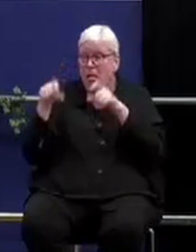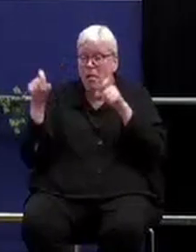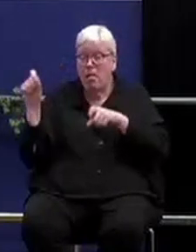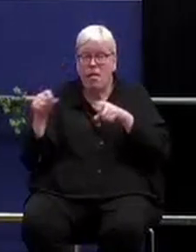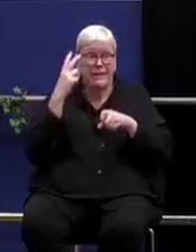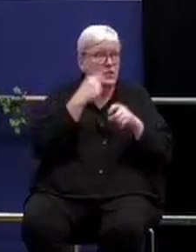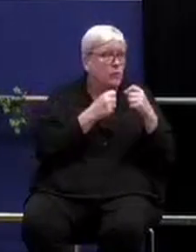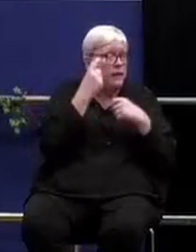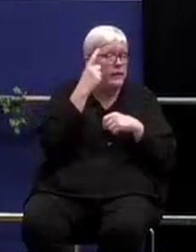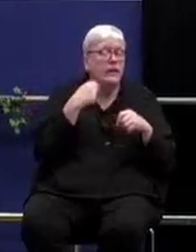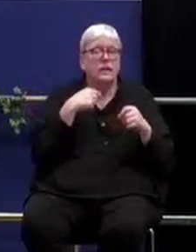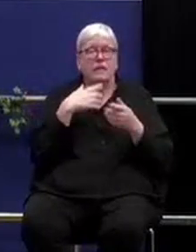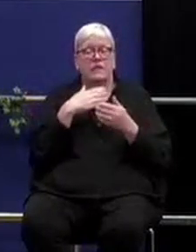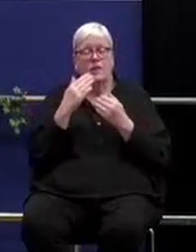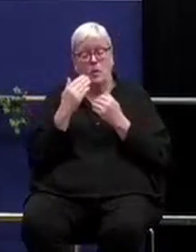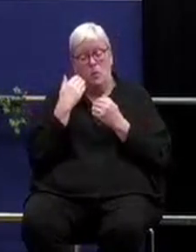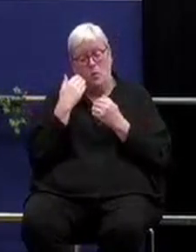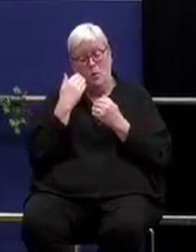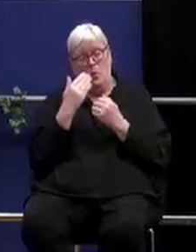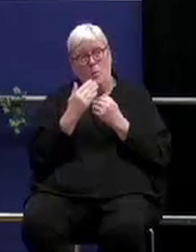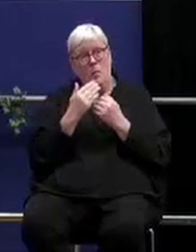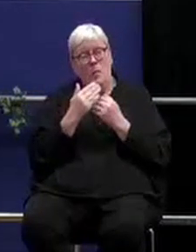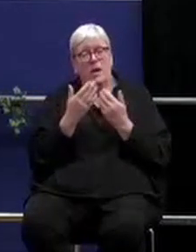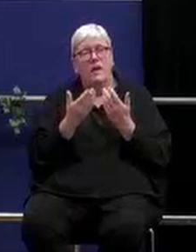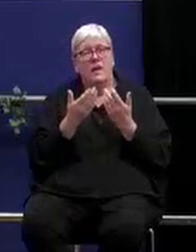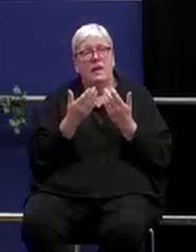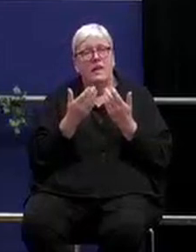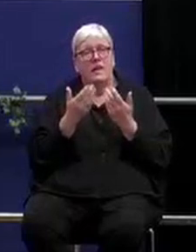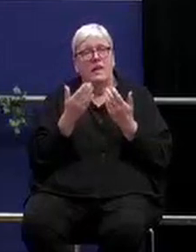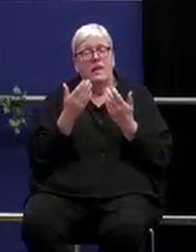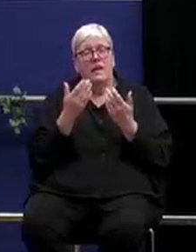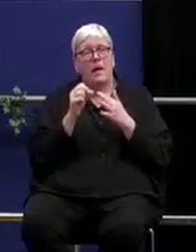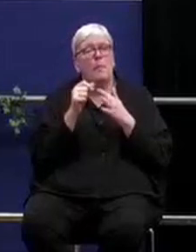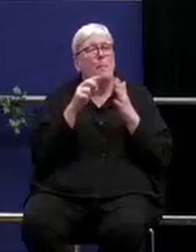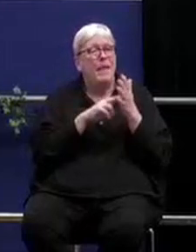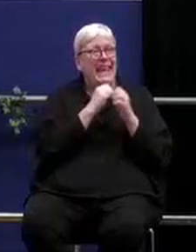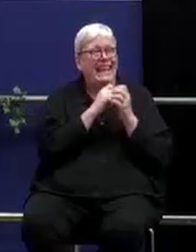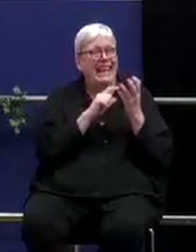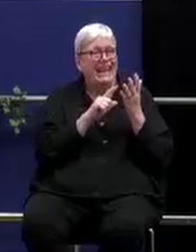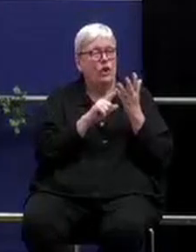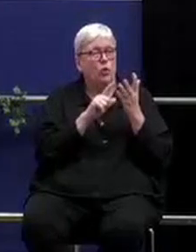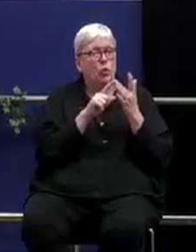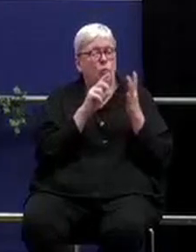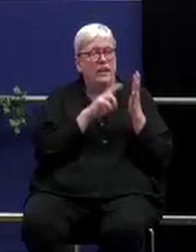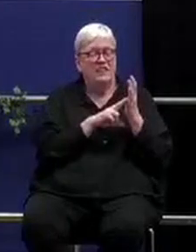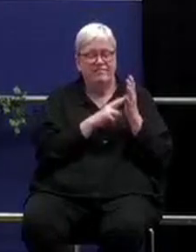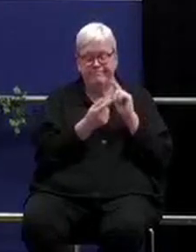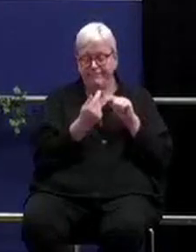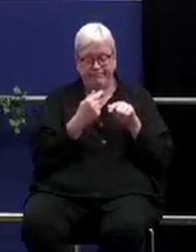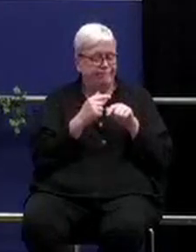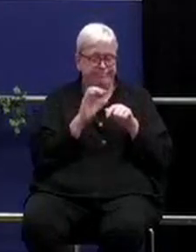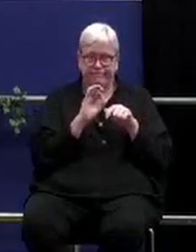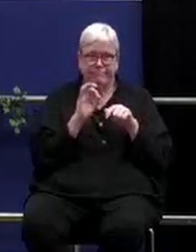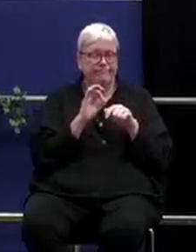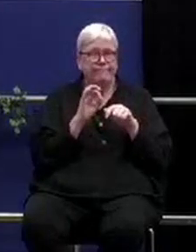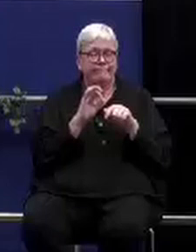think. And we got so close to, we nearly sold it to Penguin, and it came back. And then she kind of was like, I think